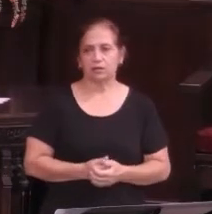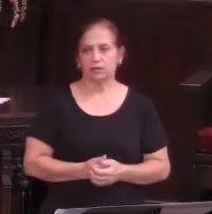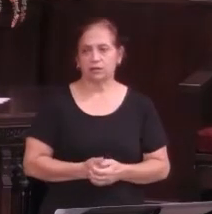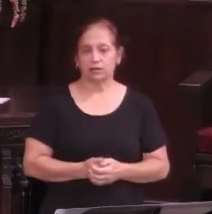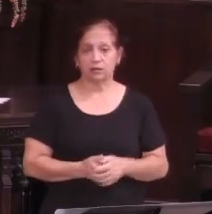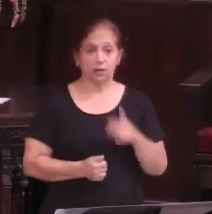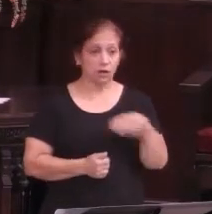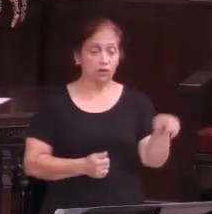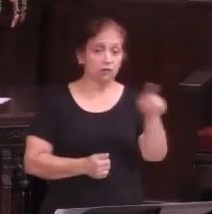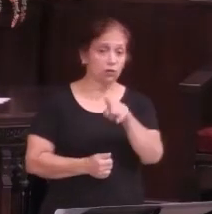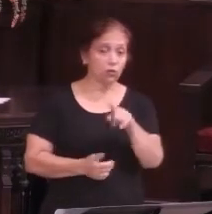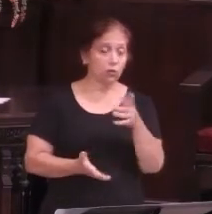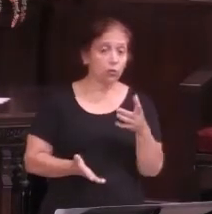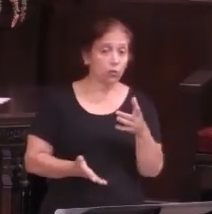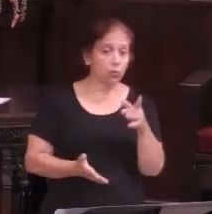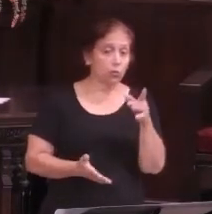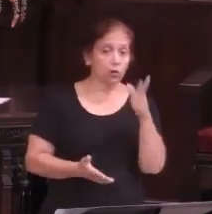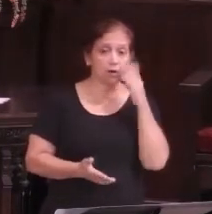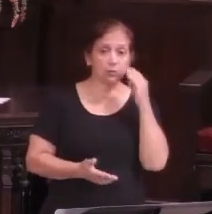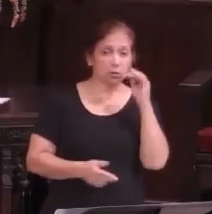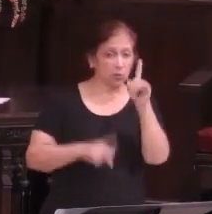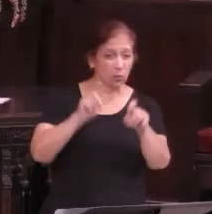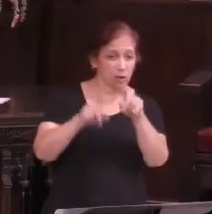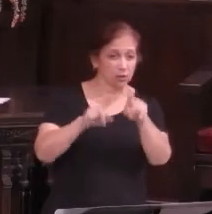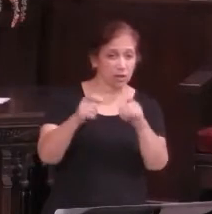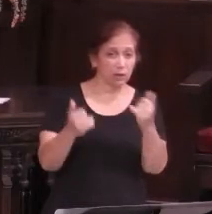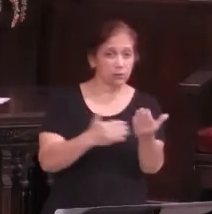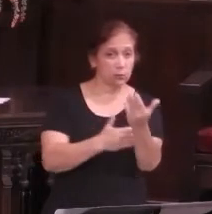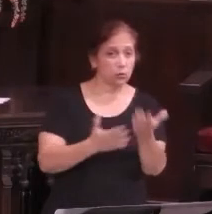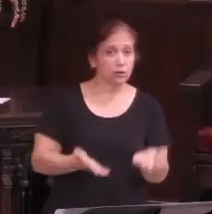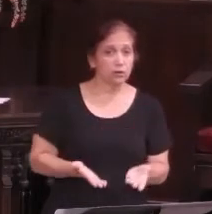Any of you out there questioning this morning?